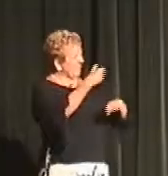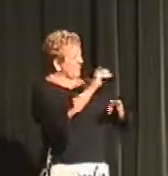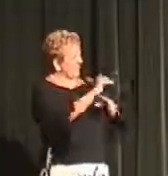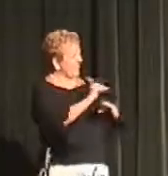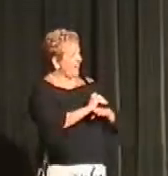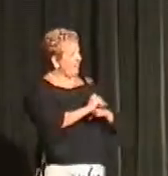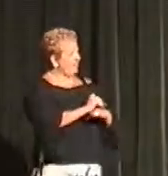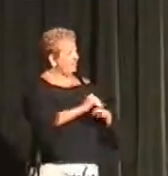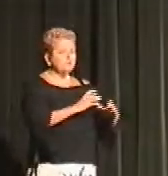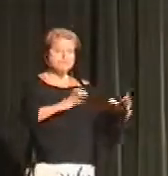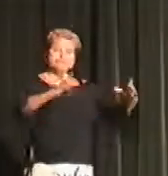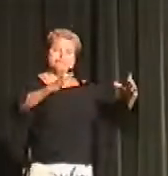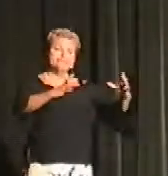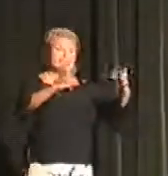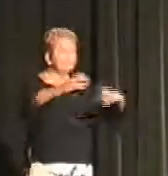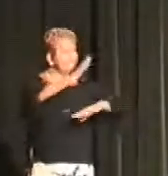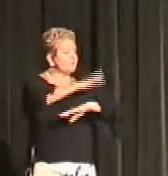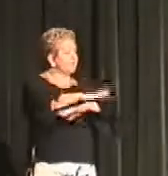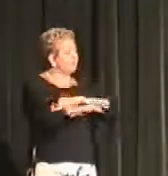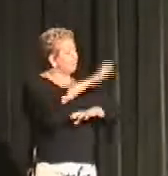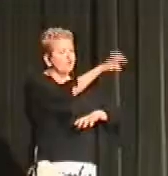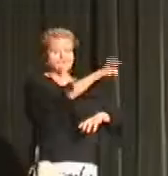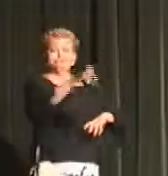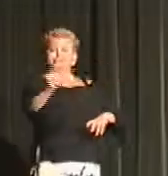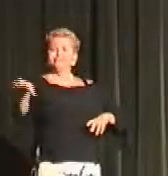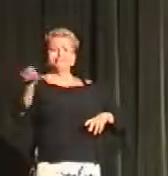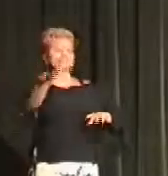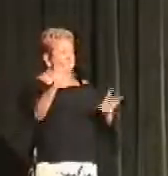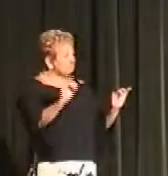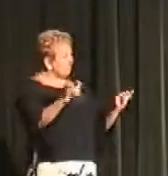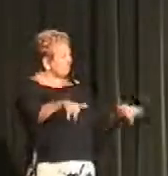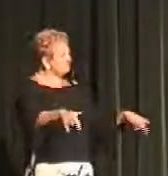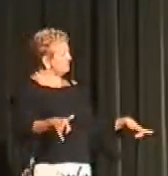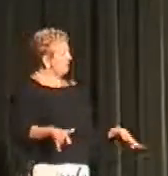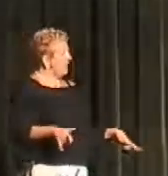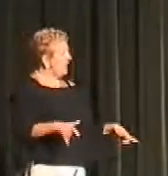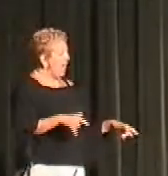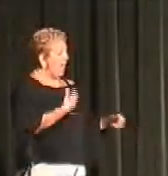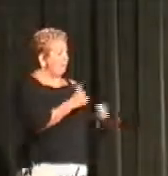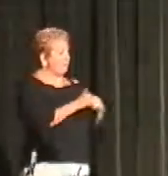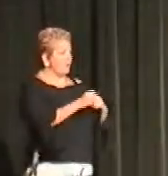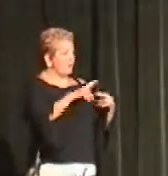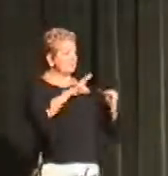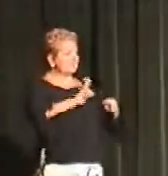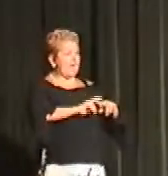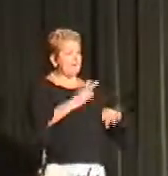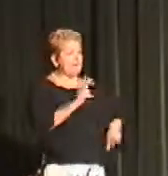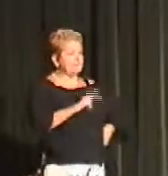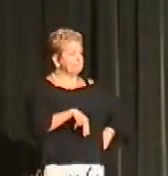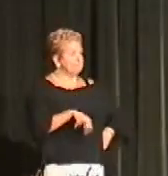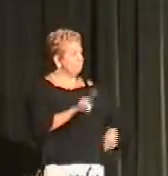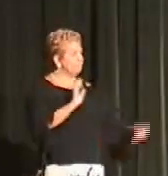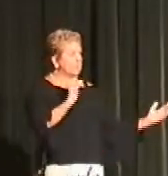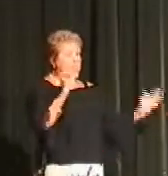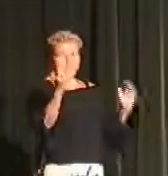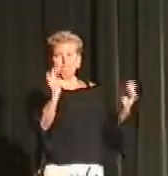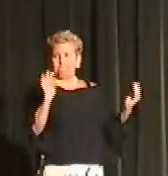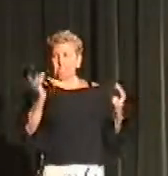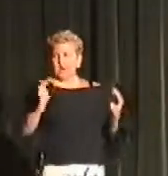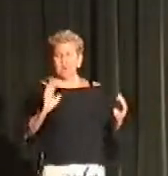table about this size, you know, we had all these round tables. And I remember sitting around the room comparing myself to everyone else in the room, something I still do if I want to really